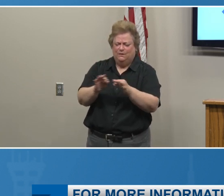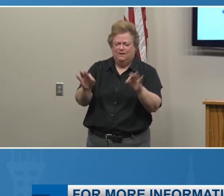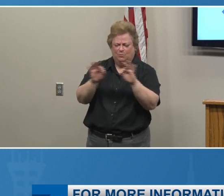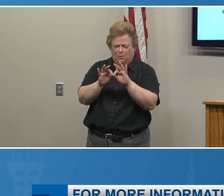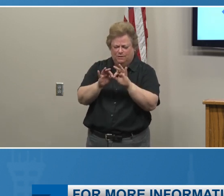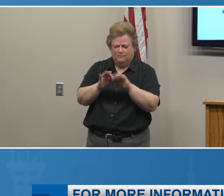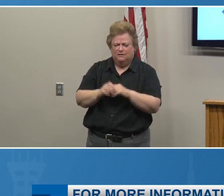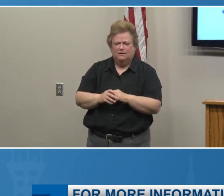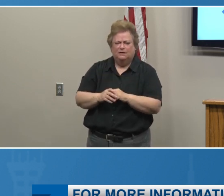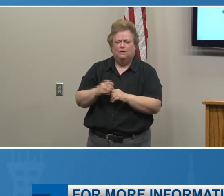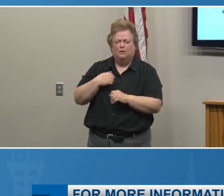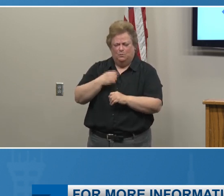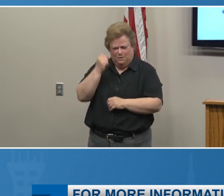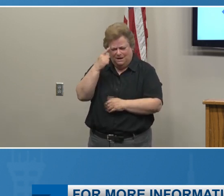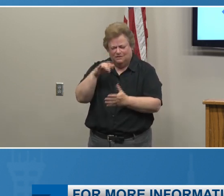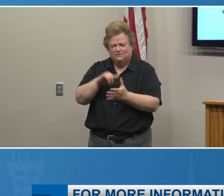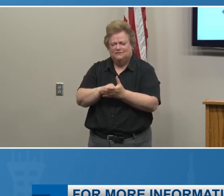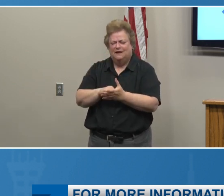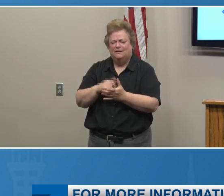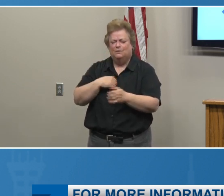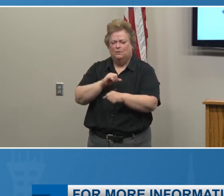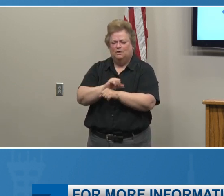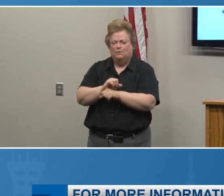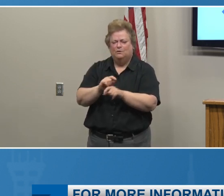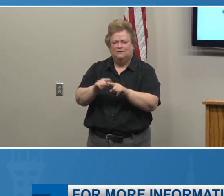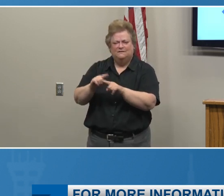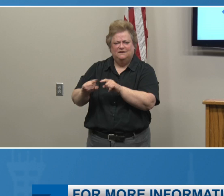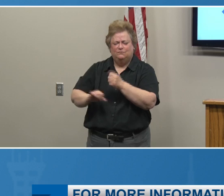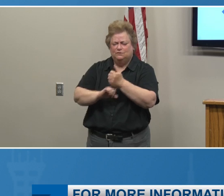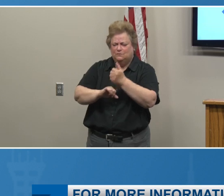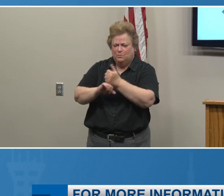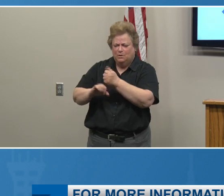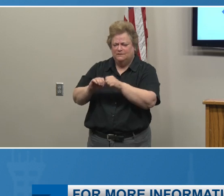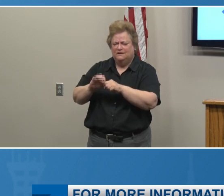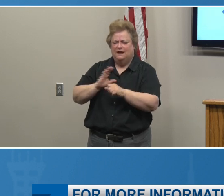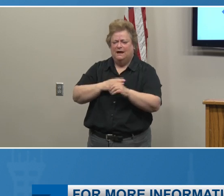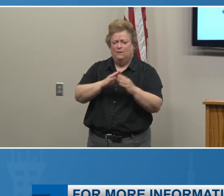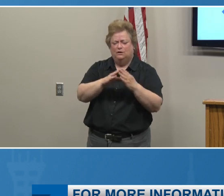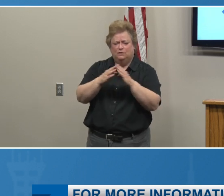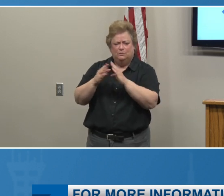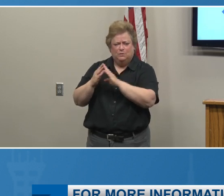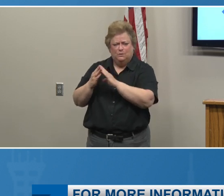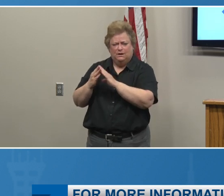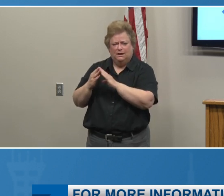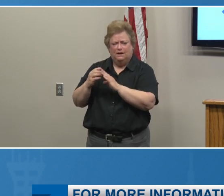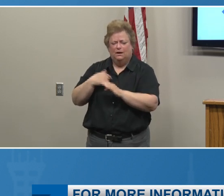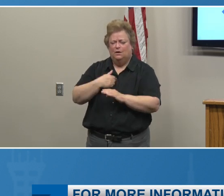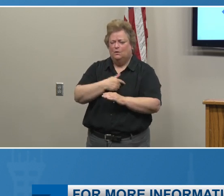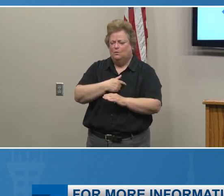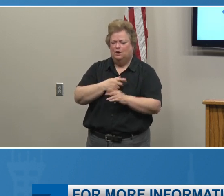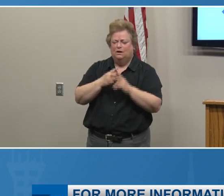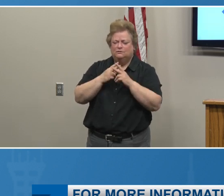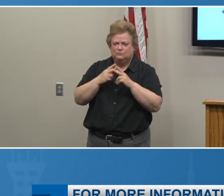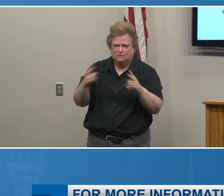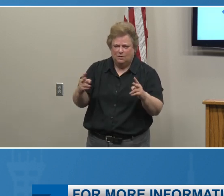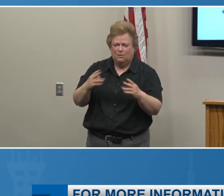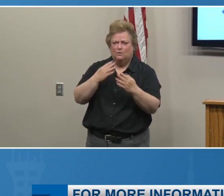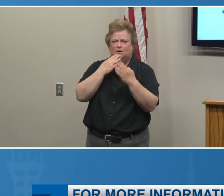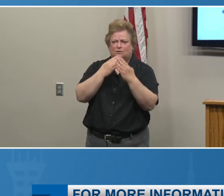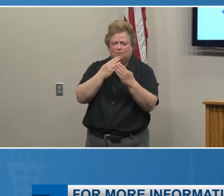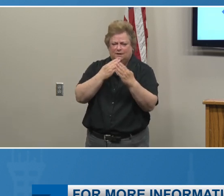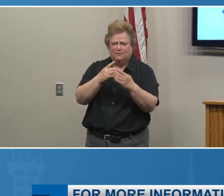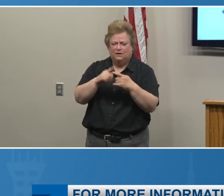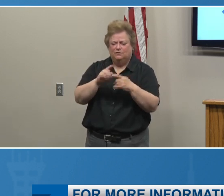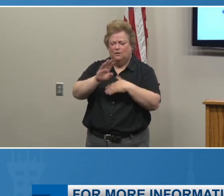that and that's why we've worked with a variety of supports within our community and we are so incredibly grateful to our